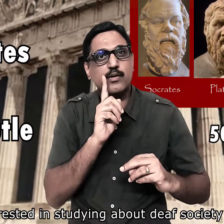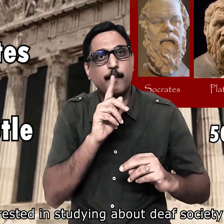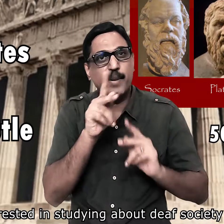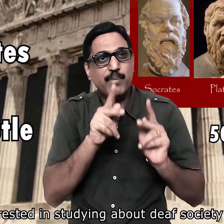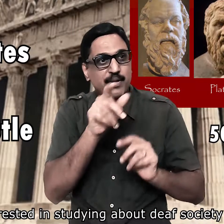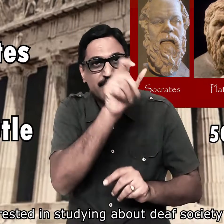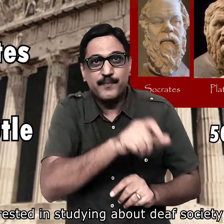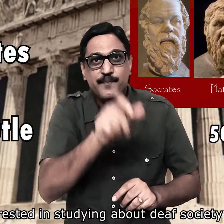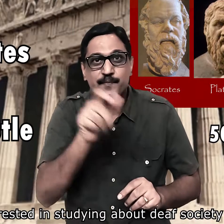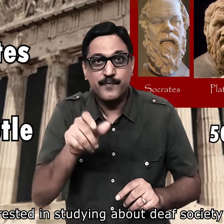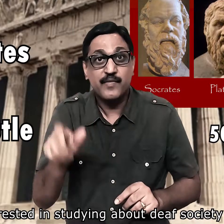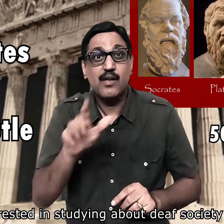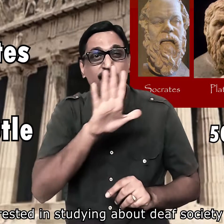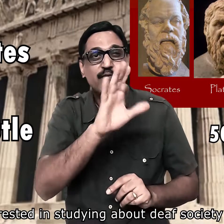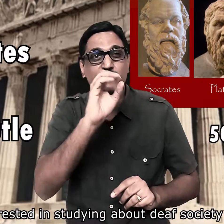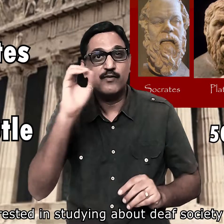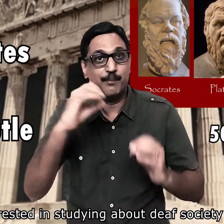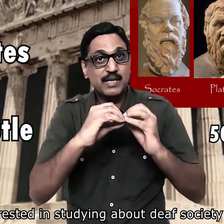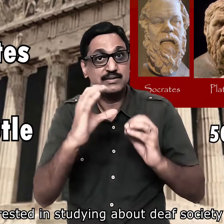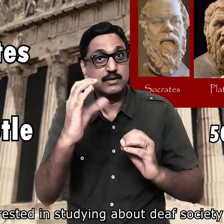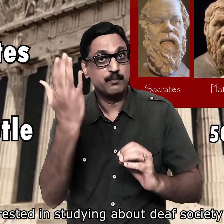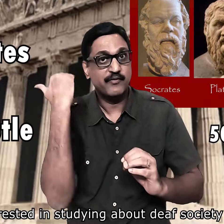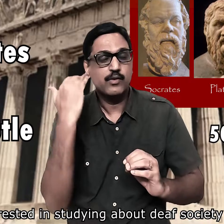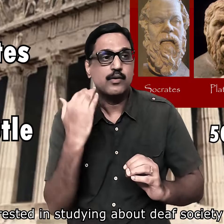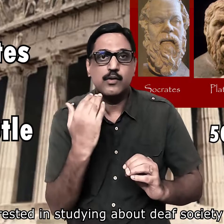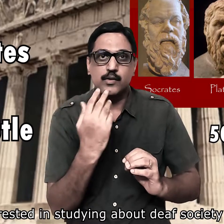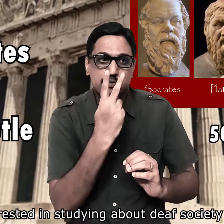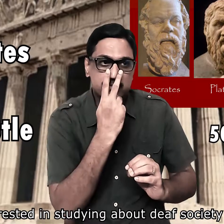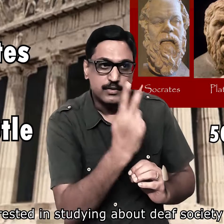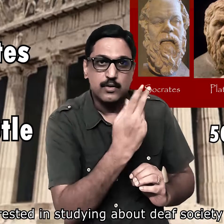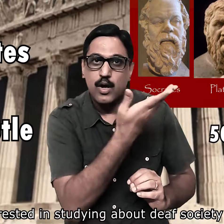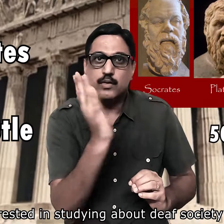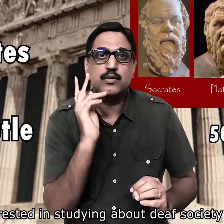They were interested in studying about deaf society at that time.